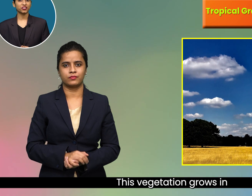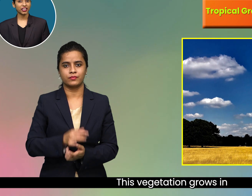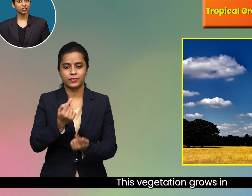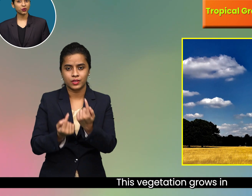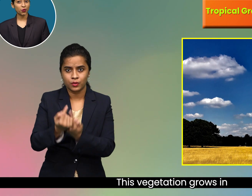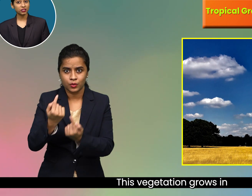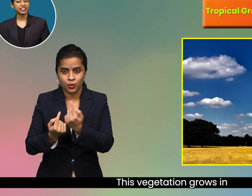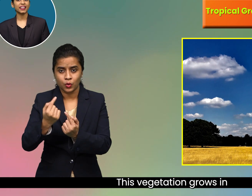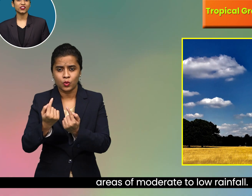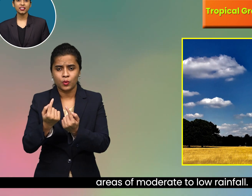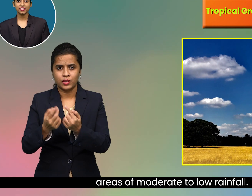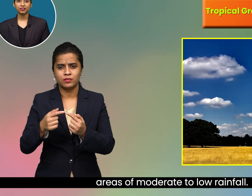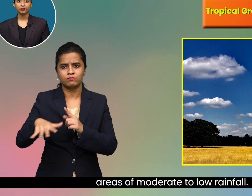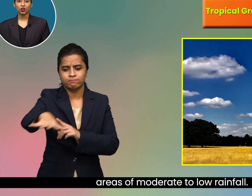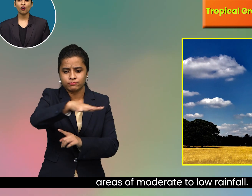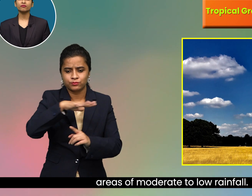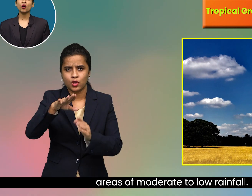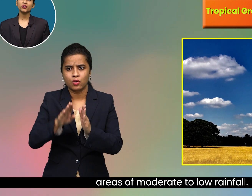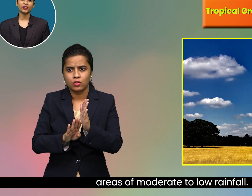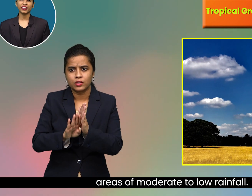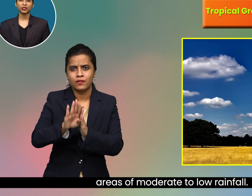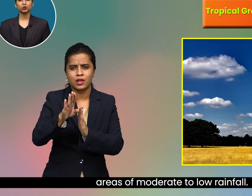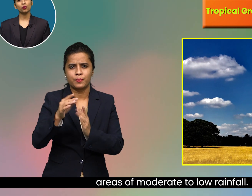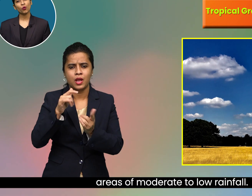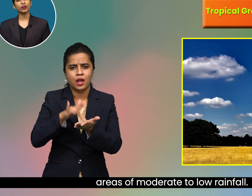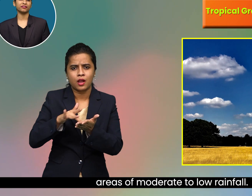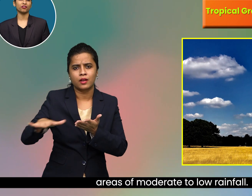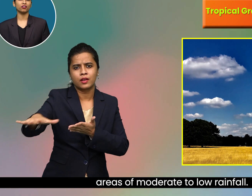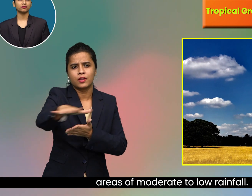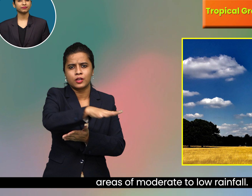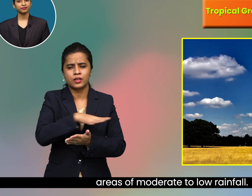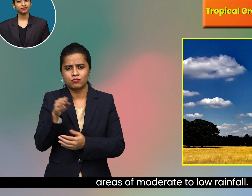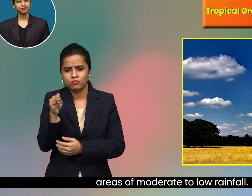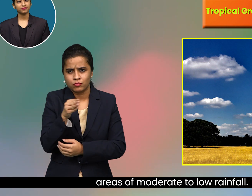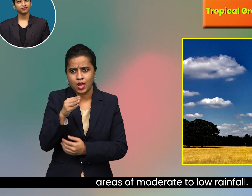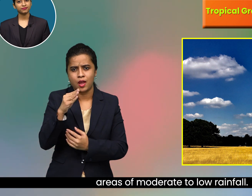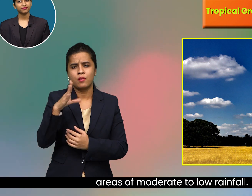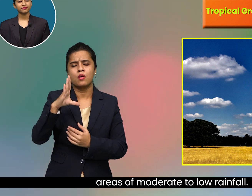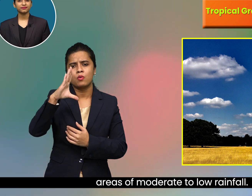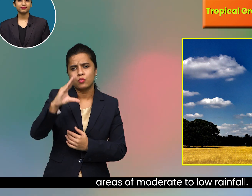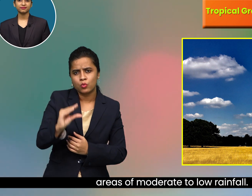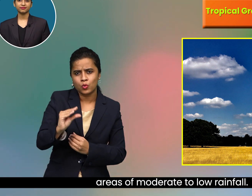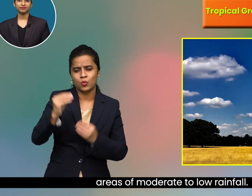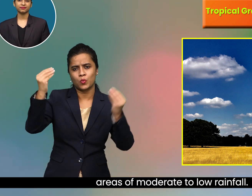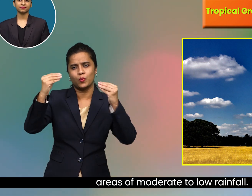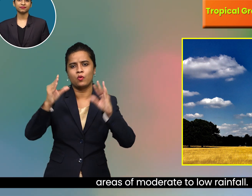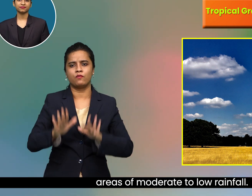This vegetation grows in areas of moderate to low rainfall.